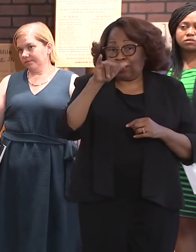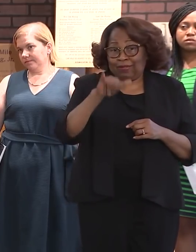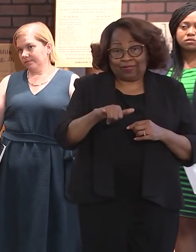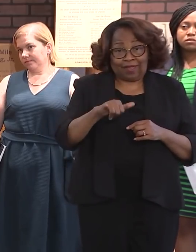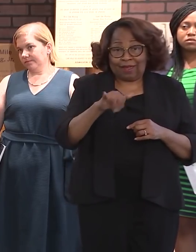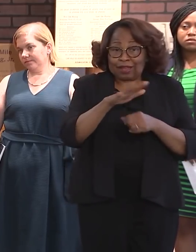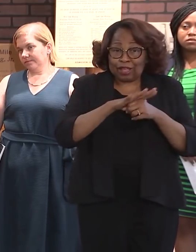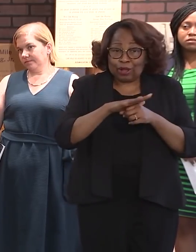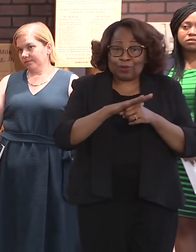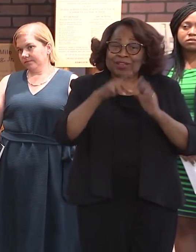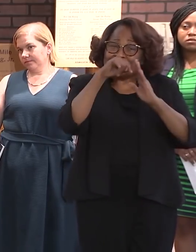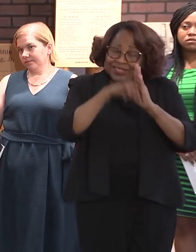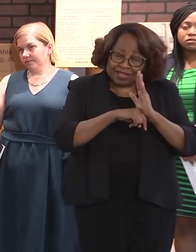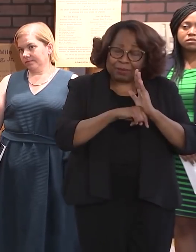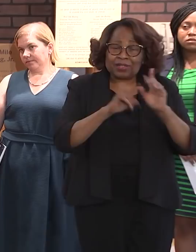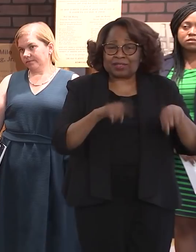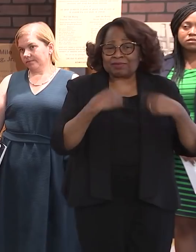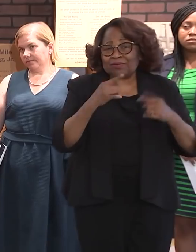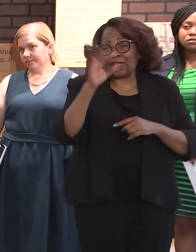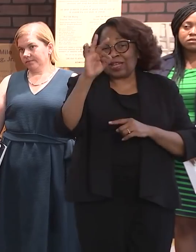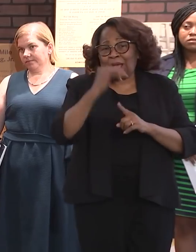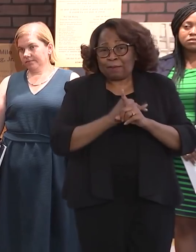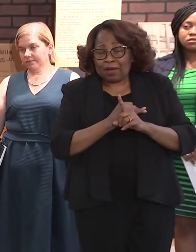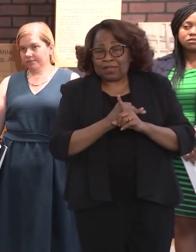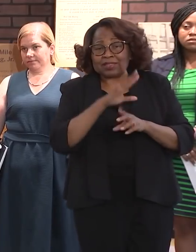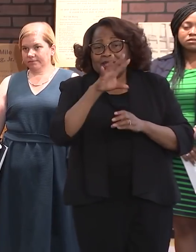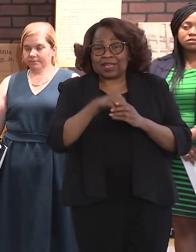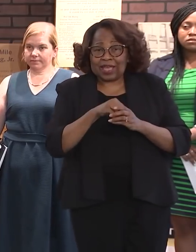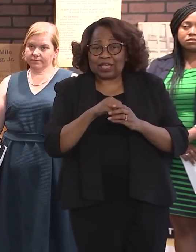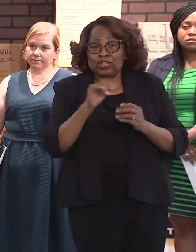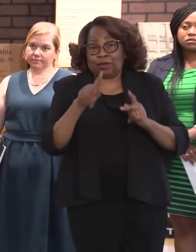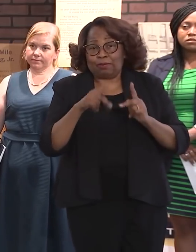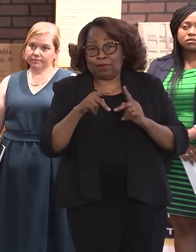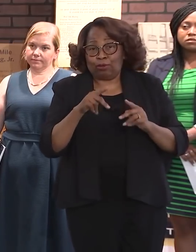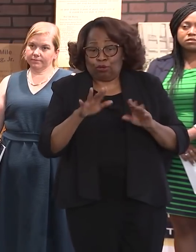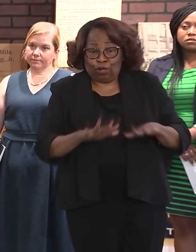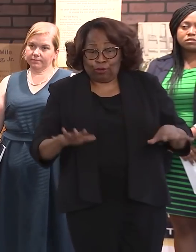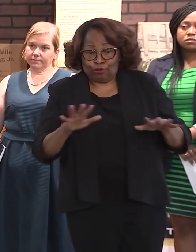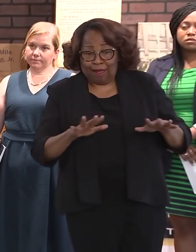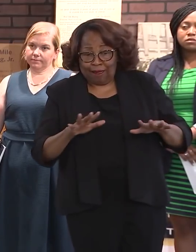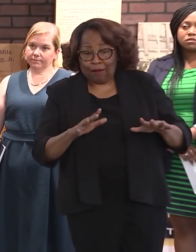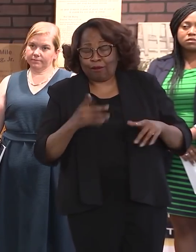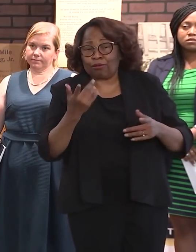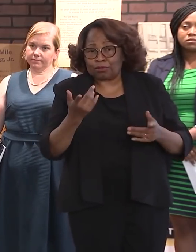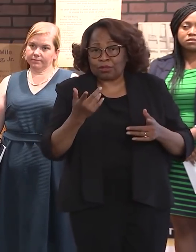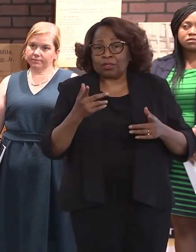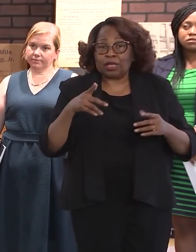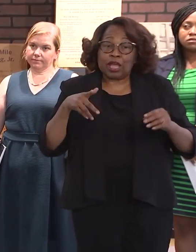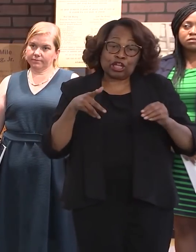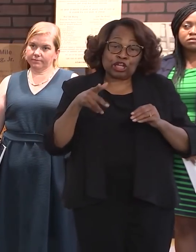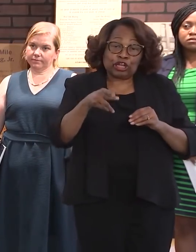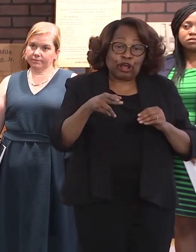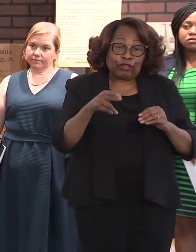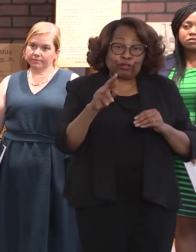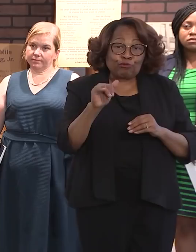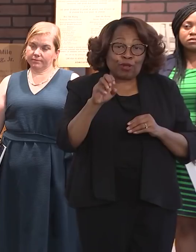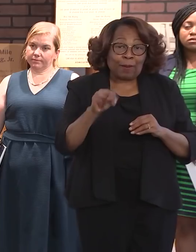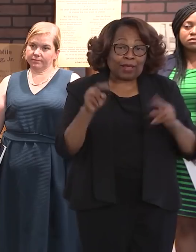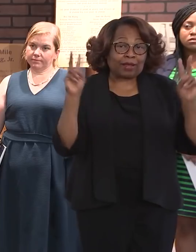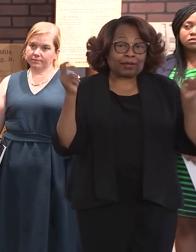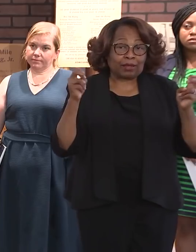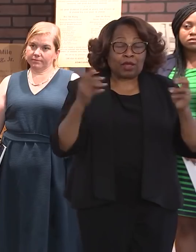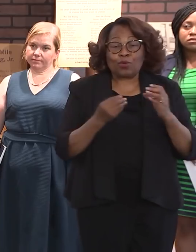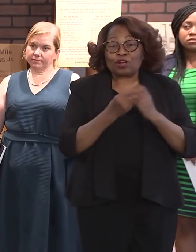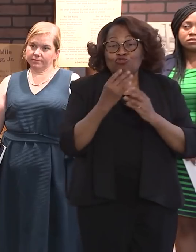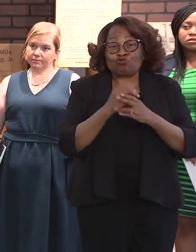neighborhood intensely for the last 9 months, engaging folks on the ground. We cut the ribbon, if you were, did a